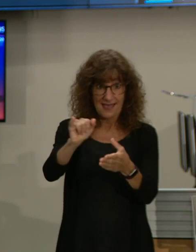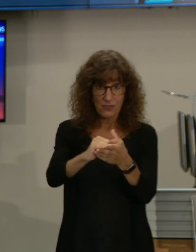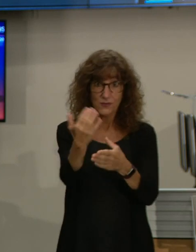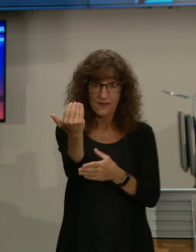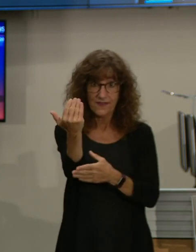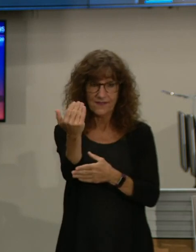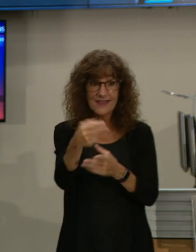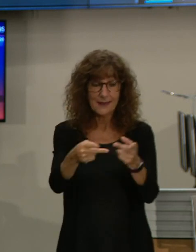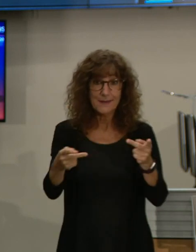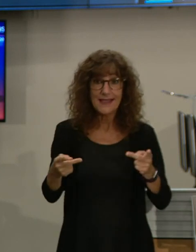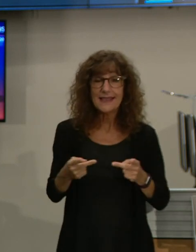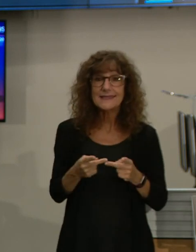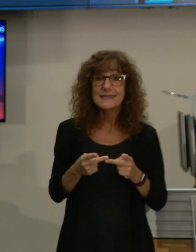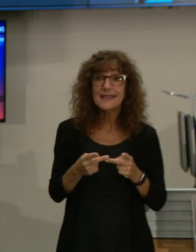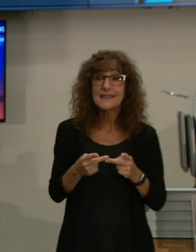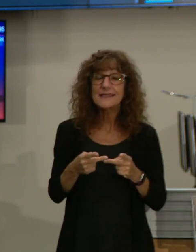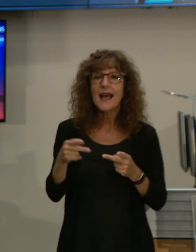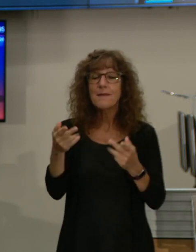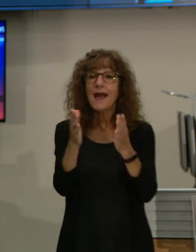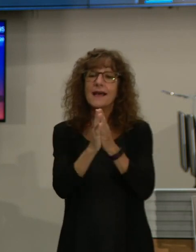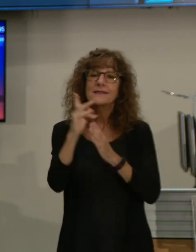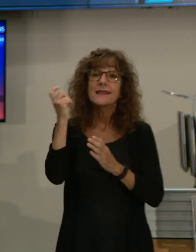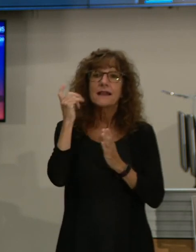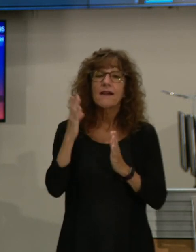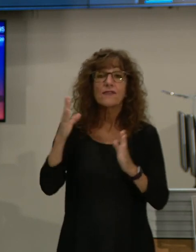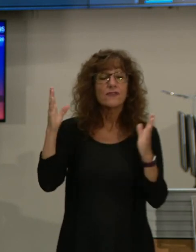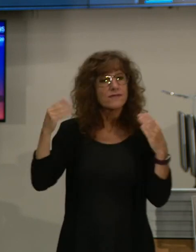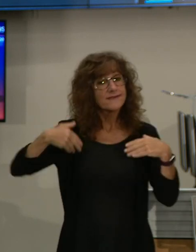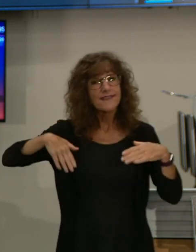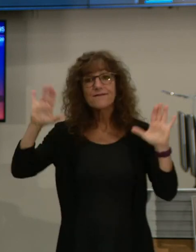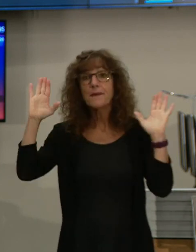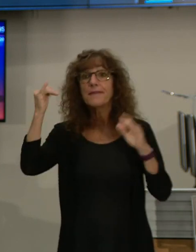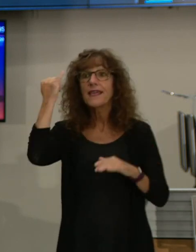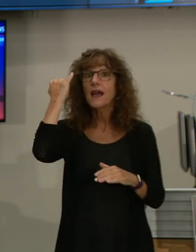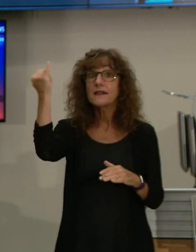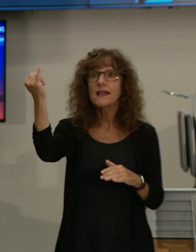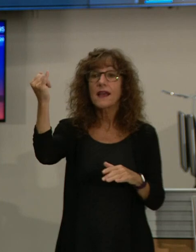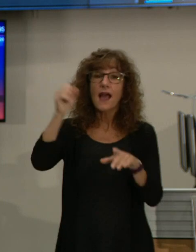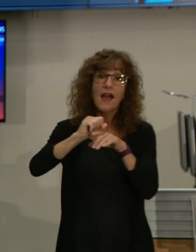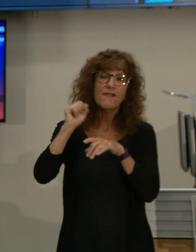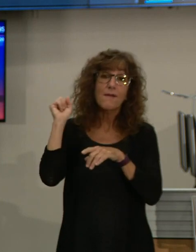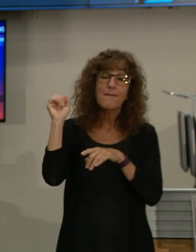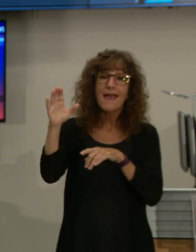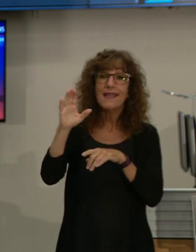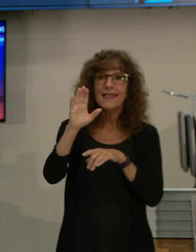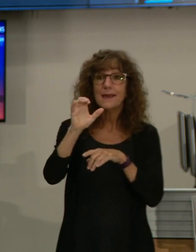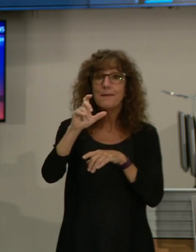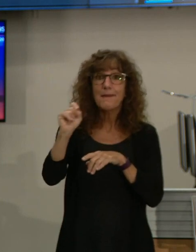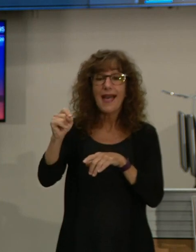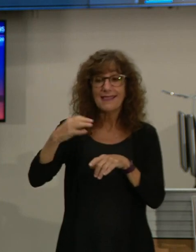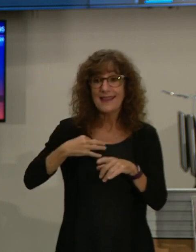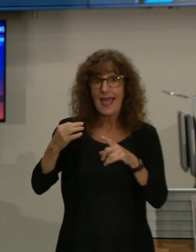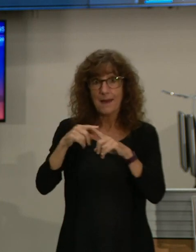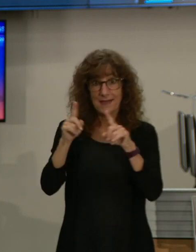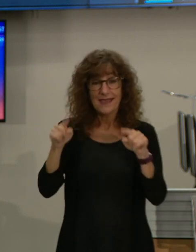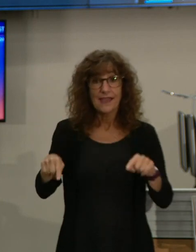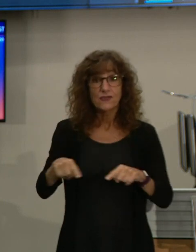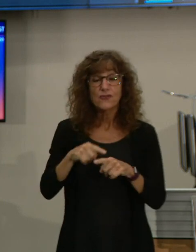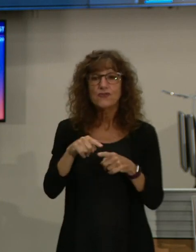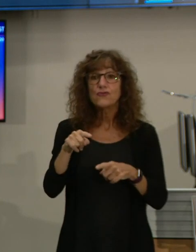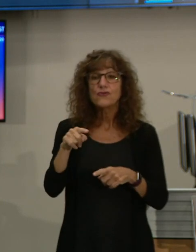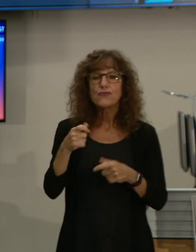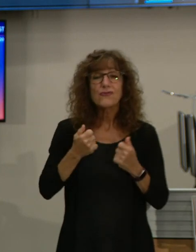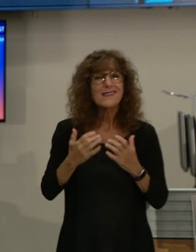polling locations. And I'm also calling on the governor to abandon the idea of mailing ballot applications to residents and